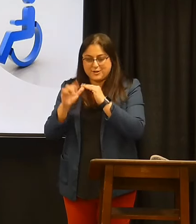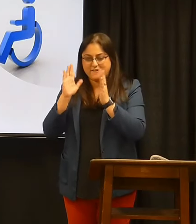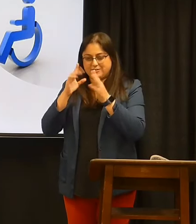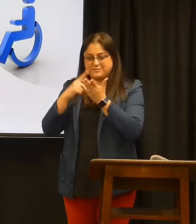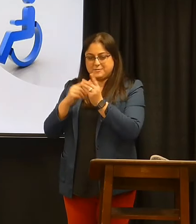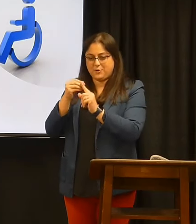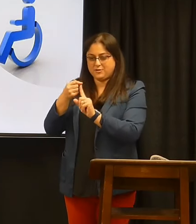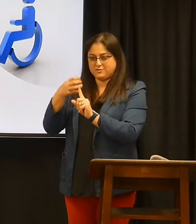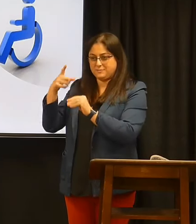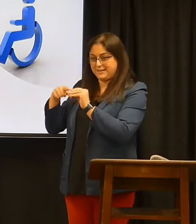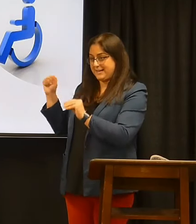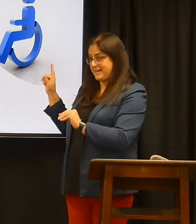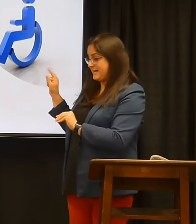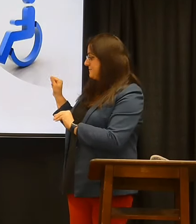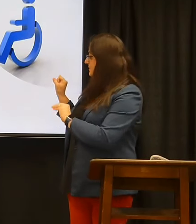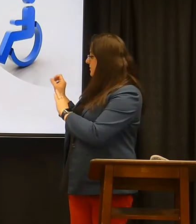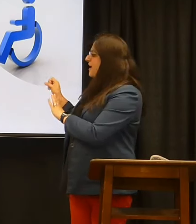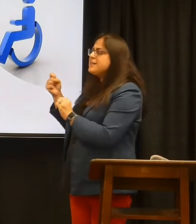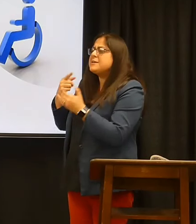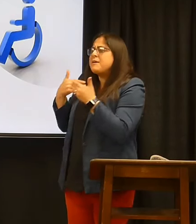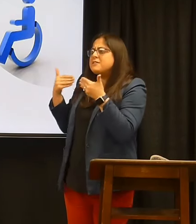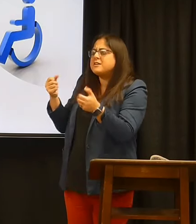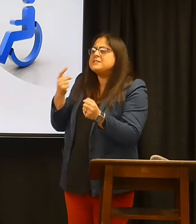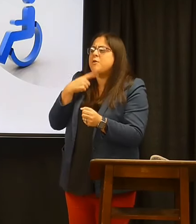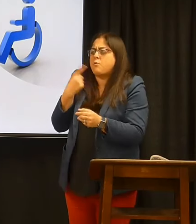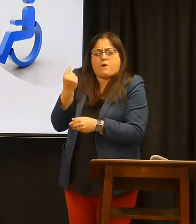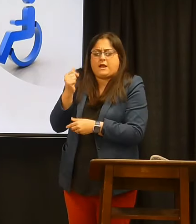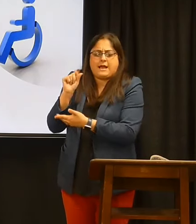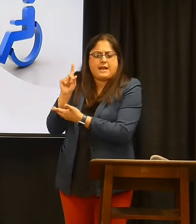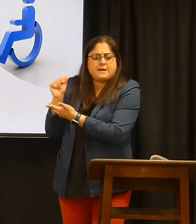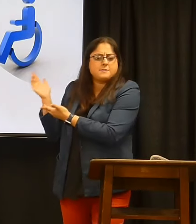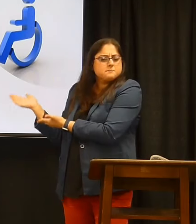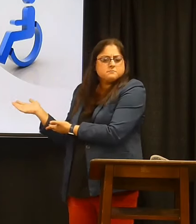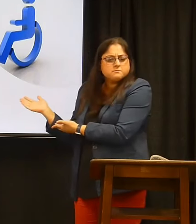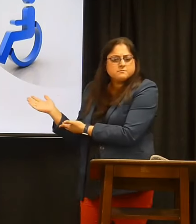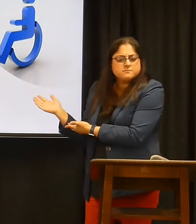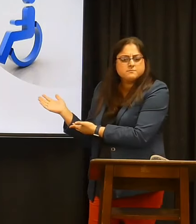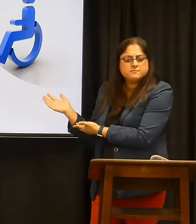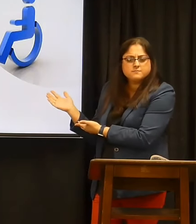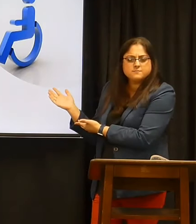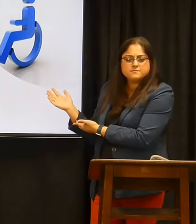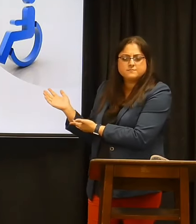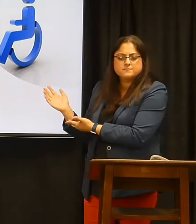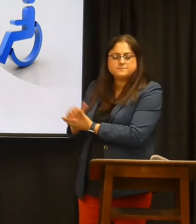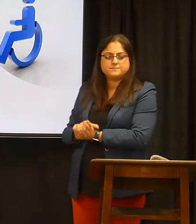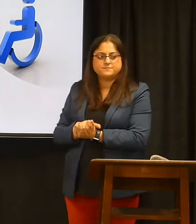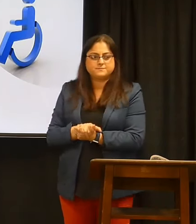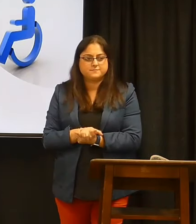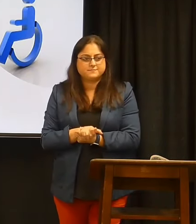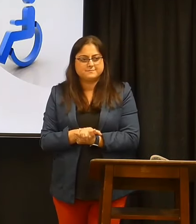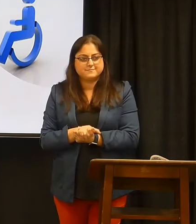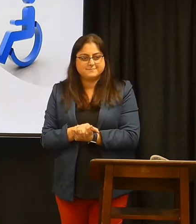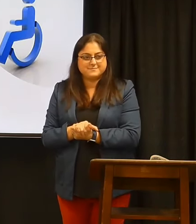You know, deaf people who experience discrimination are often filed under the ADA. So what is the ADA?